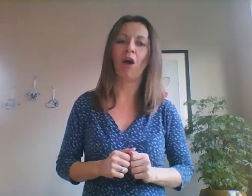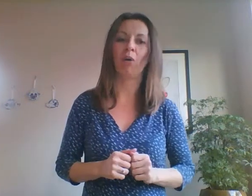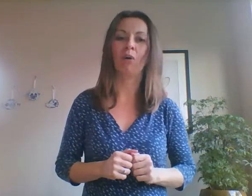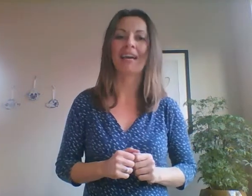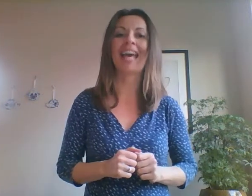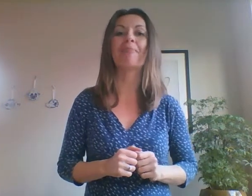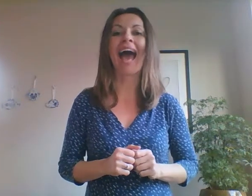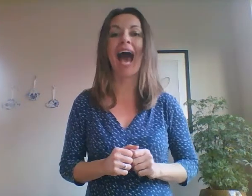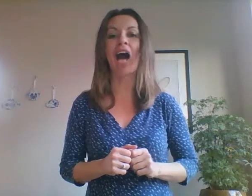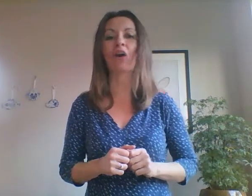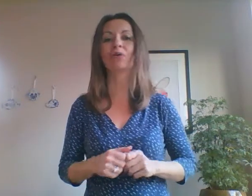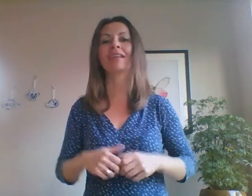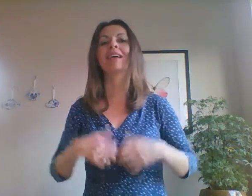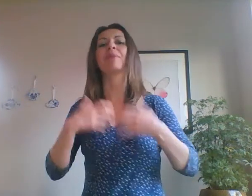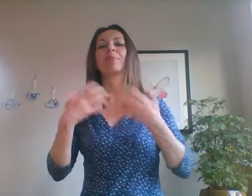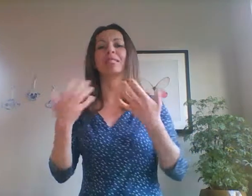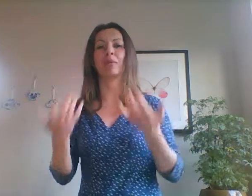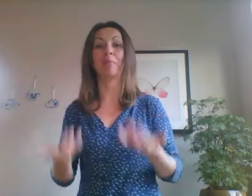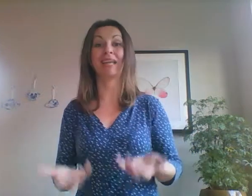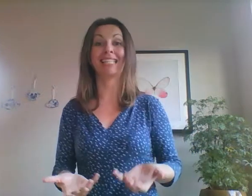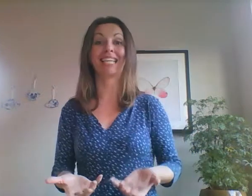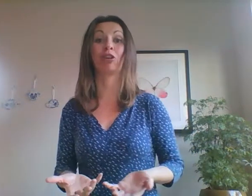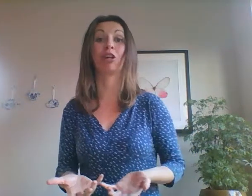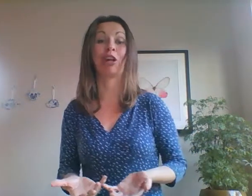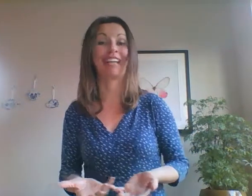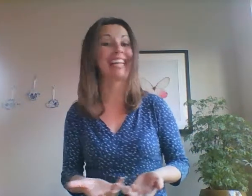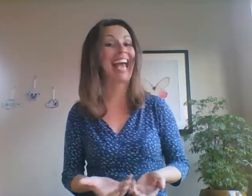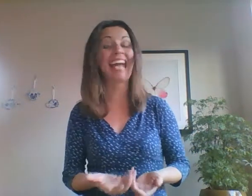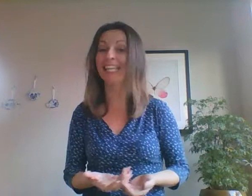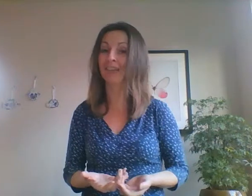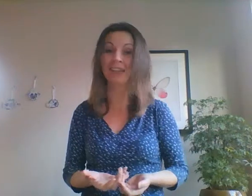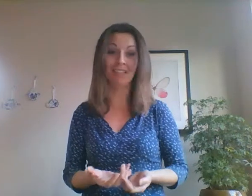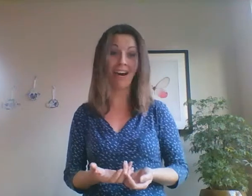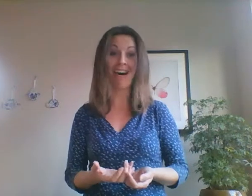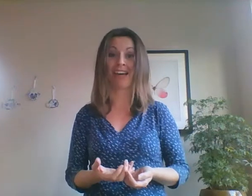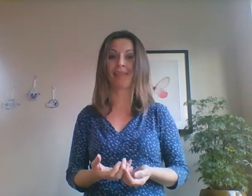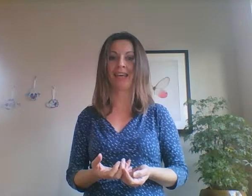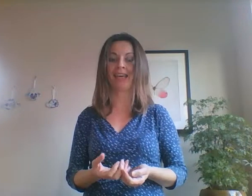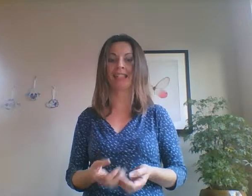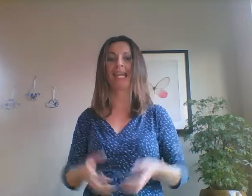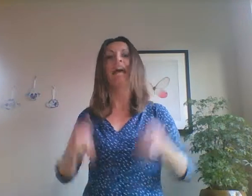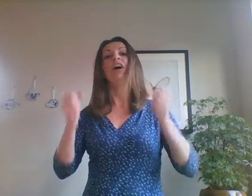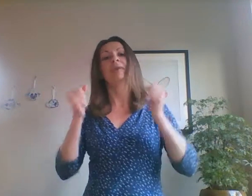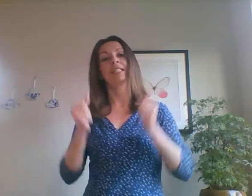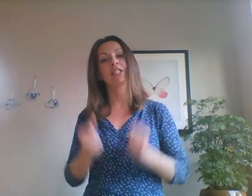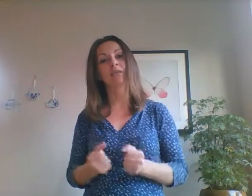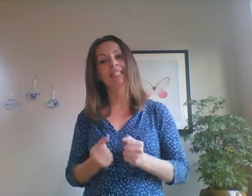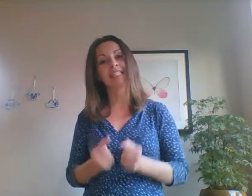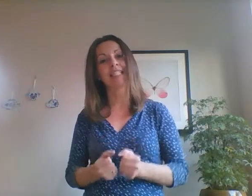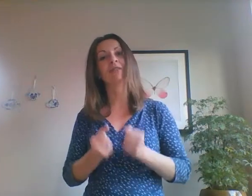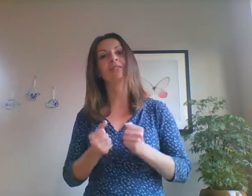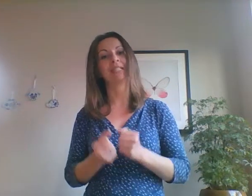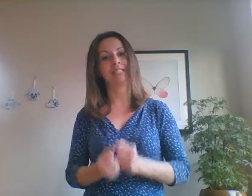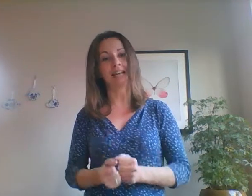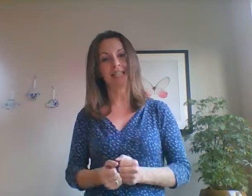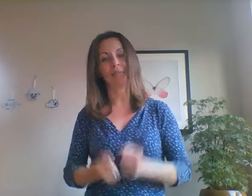know about people's ability to learn at any given time is when students sit down to study, when they